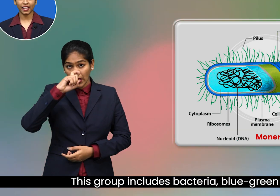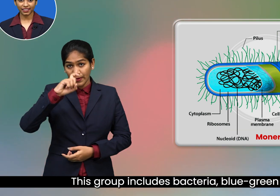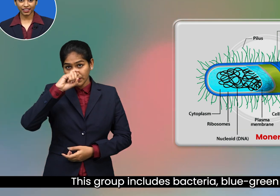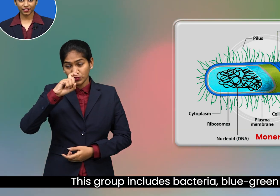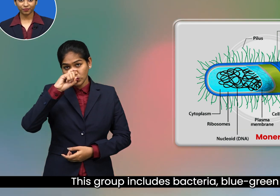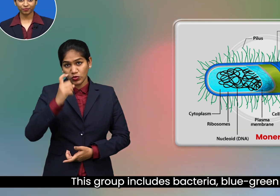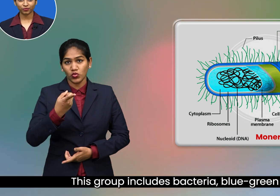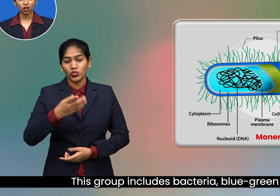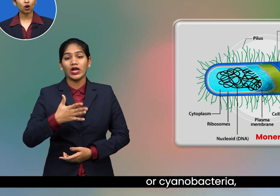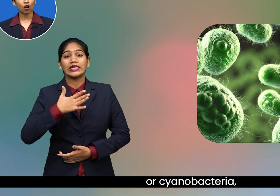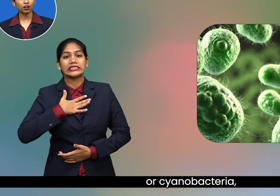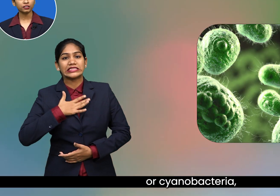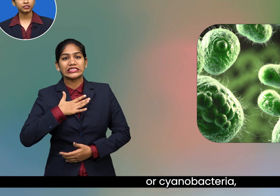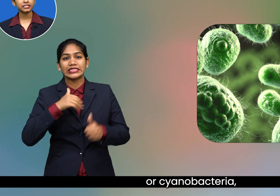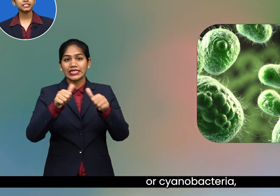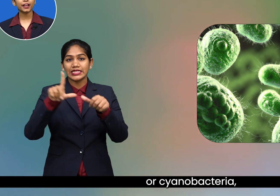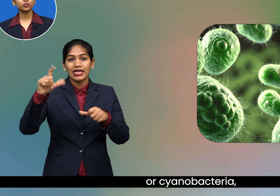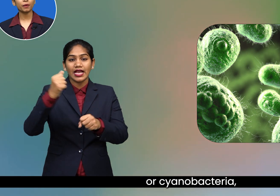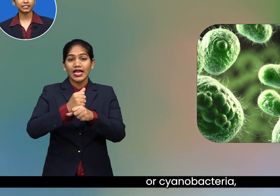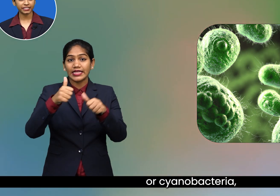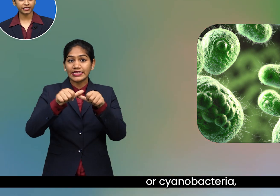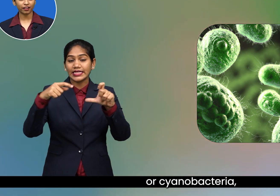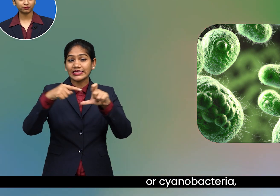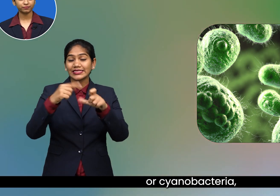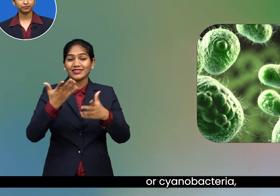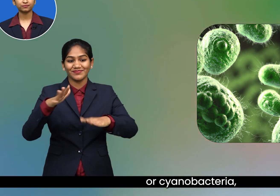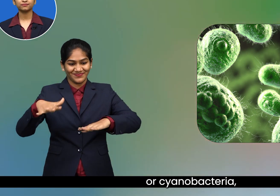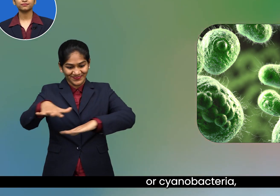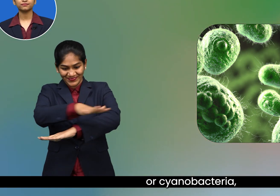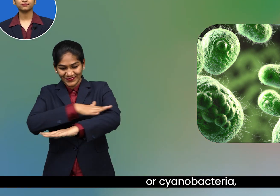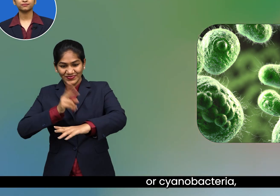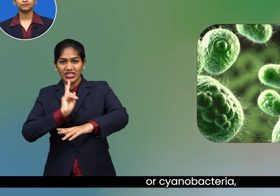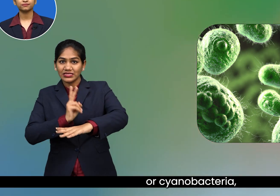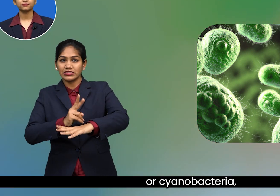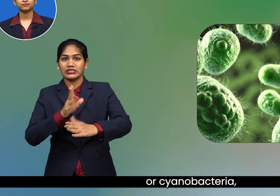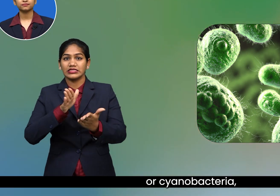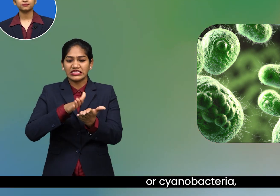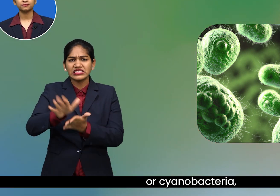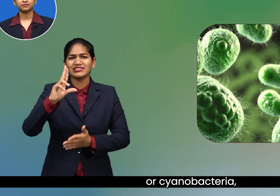blue-green algae or cyanobacteria,